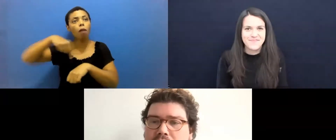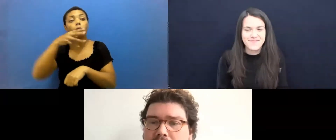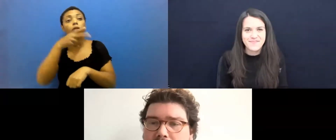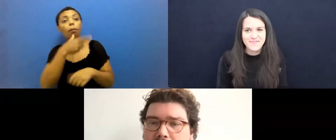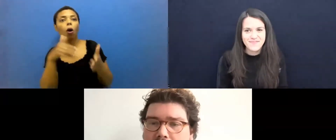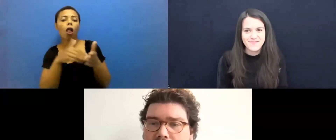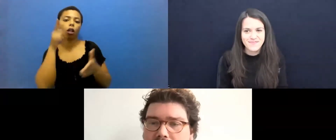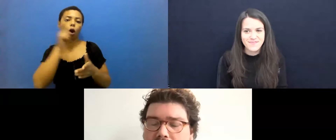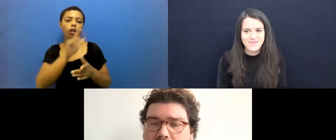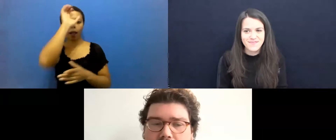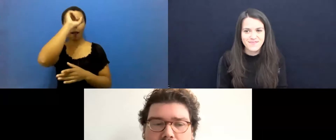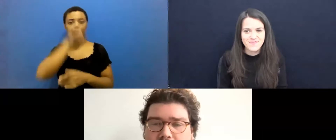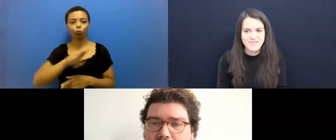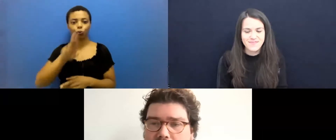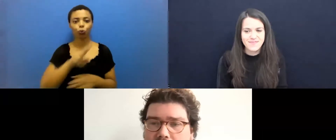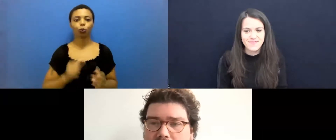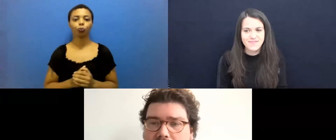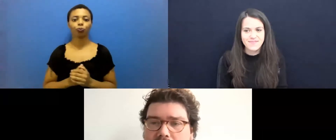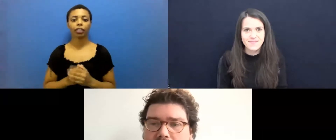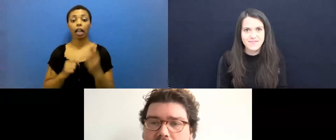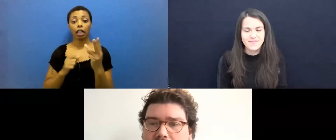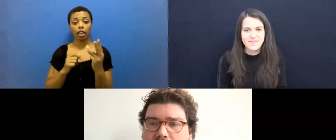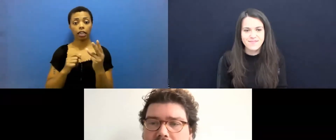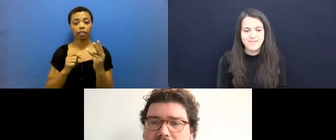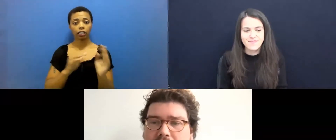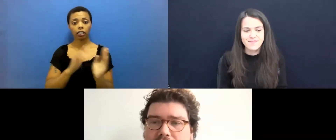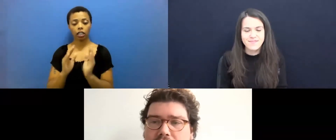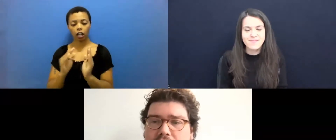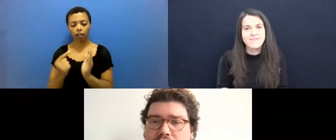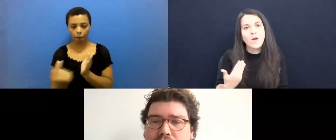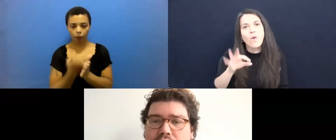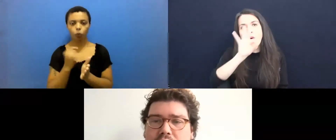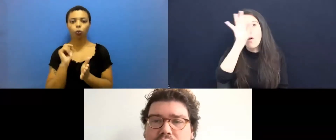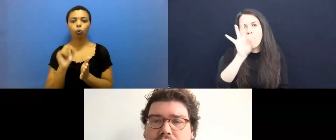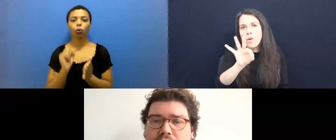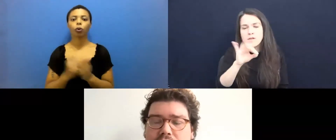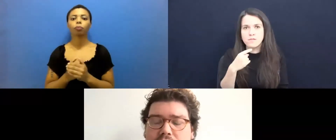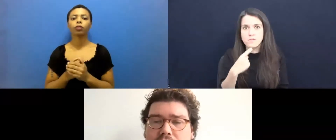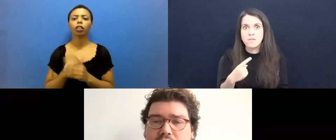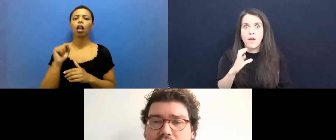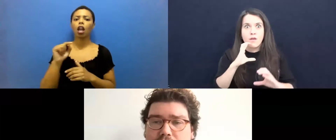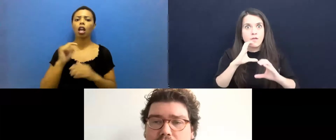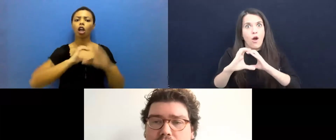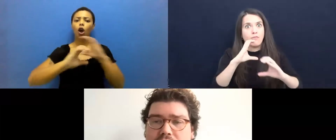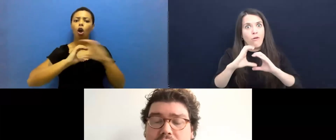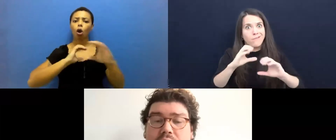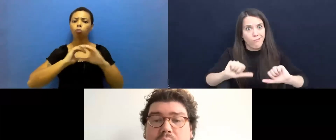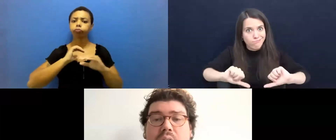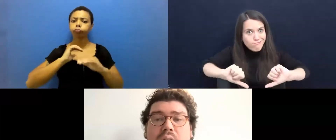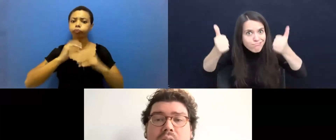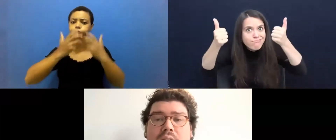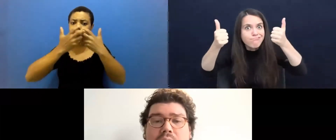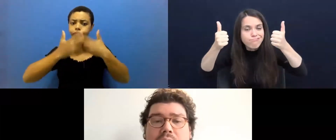The third part of the question is the effective rate of communication that is achievable with the